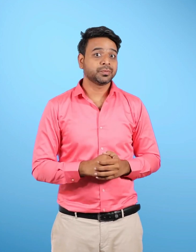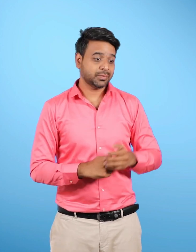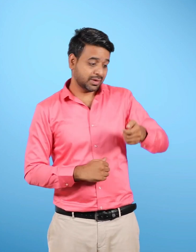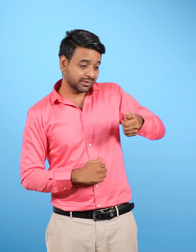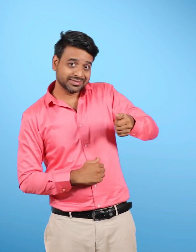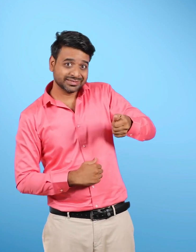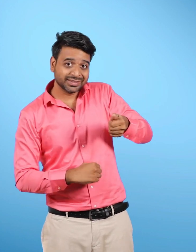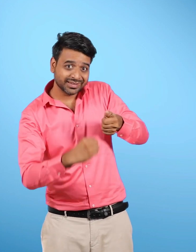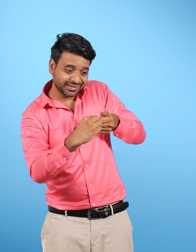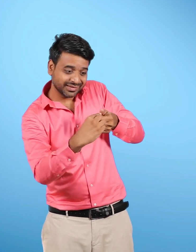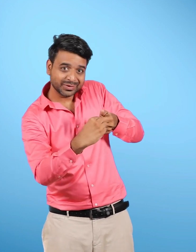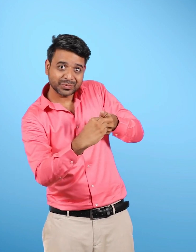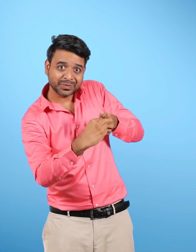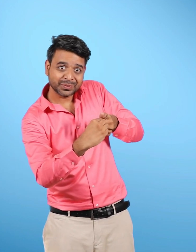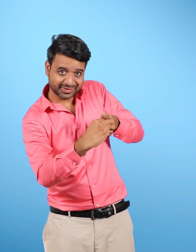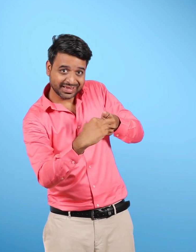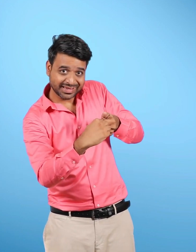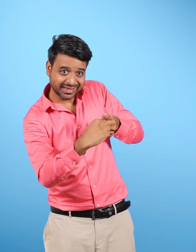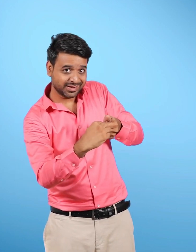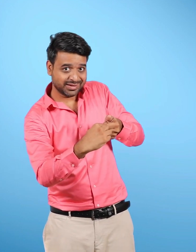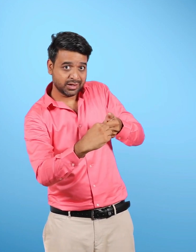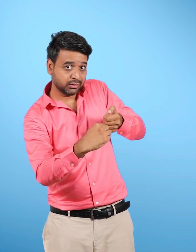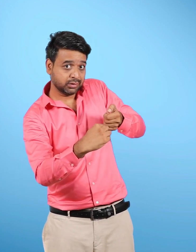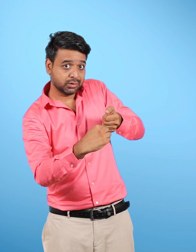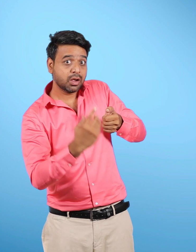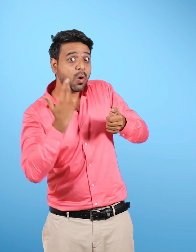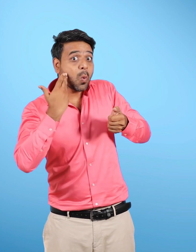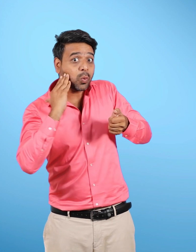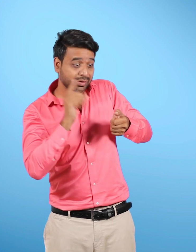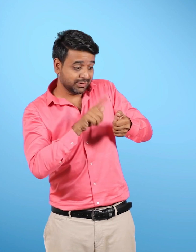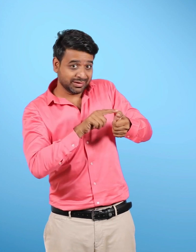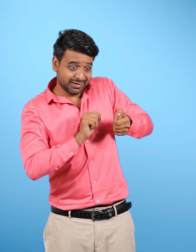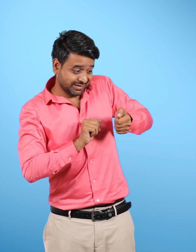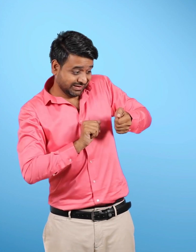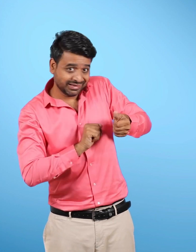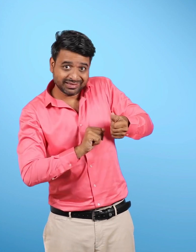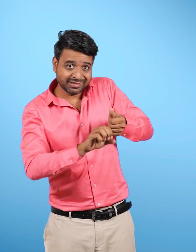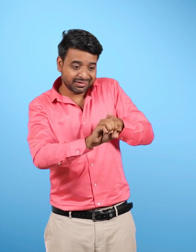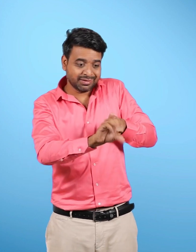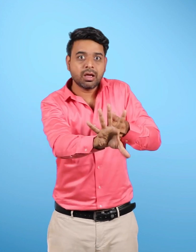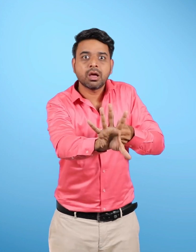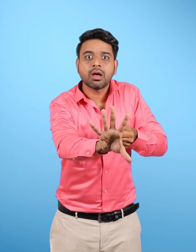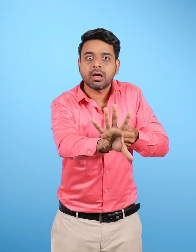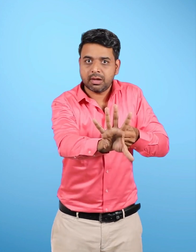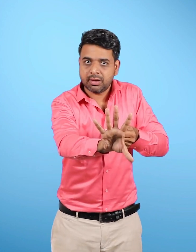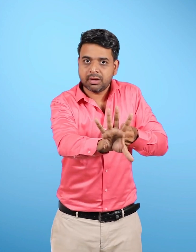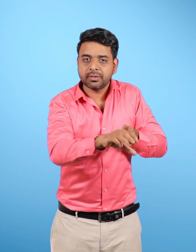a torch is sometimes used for providing light. A torch has a bulb that lights up when it is switched